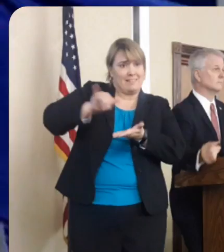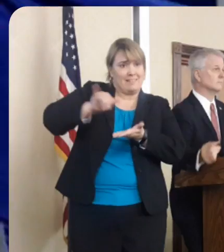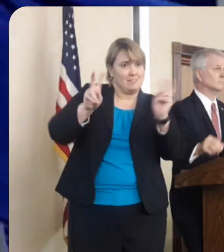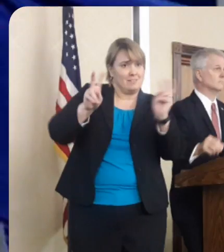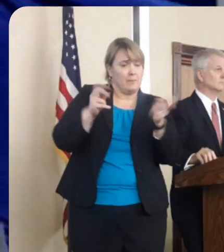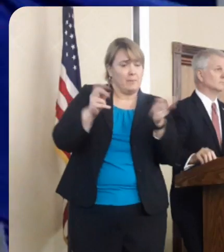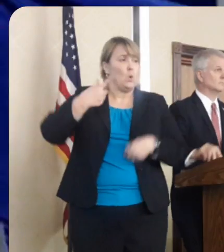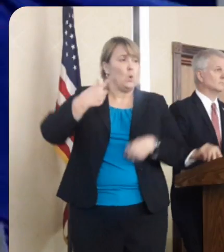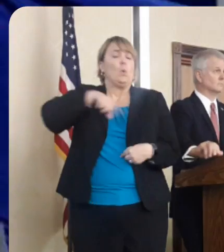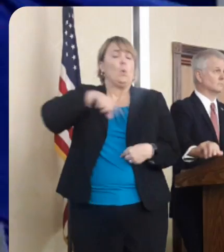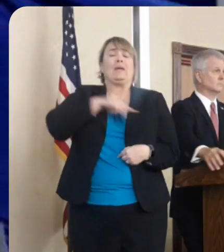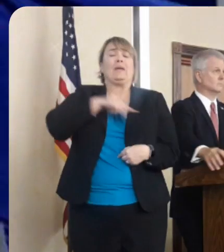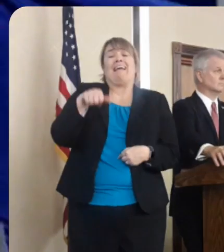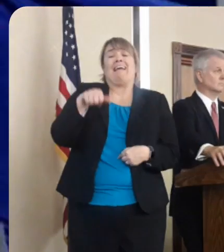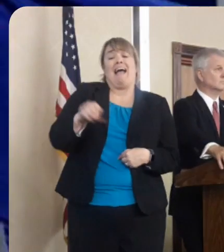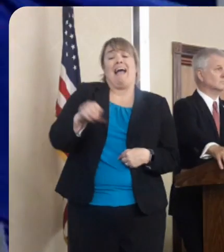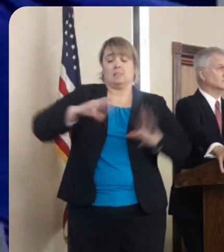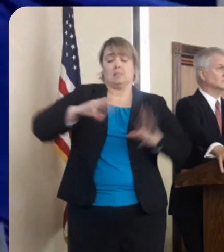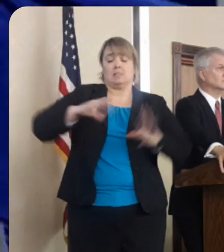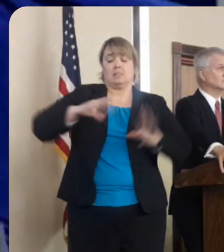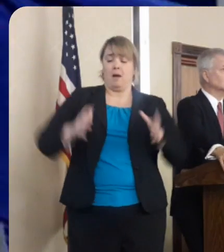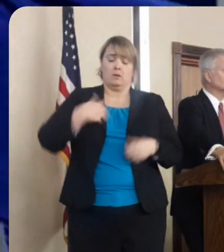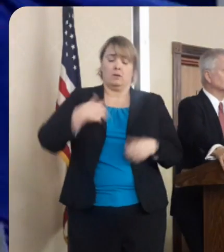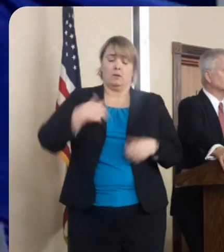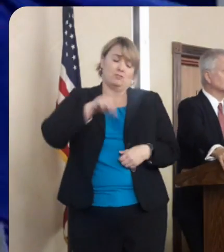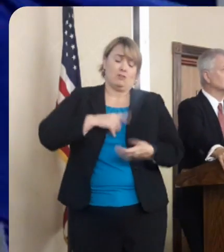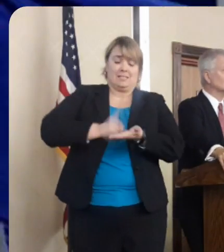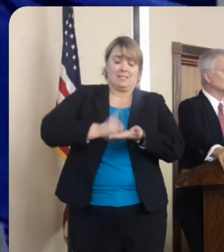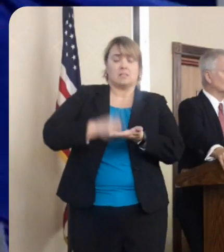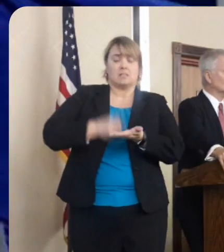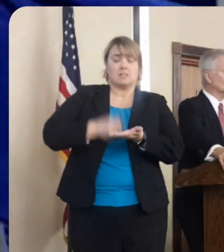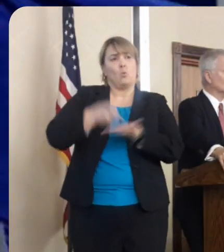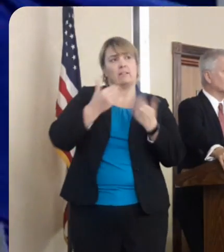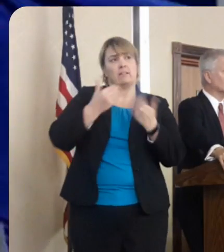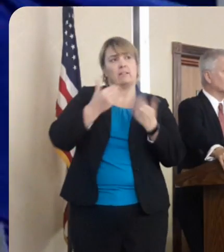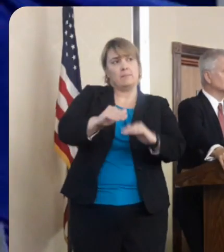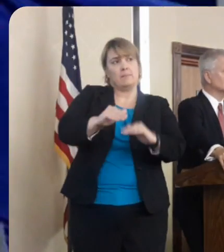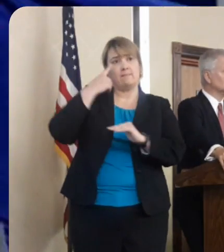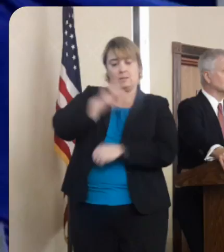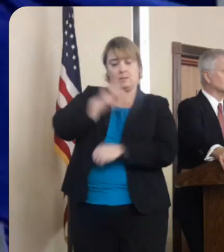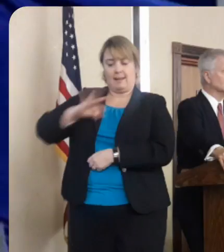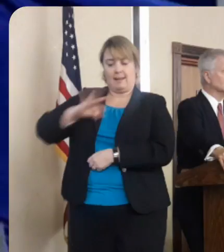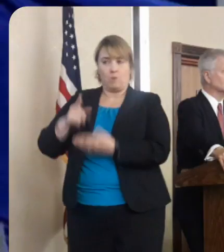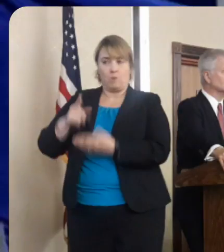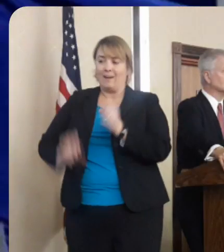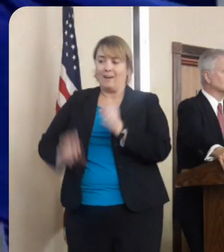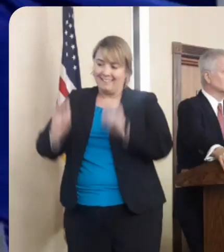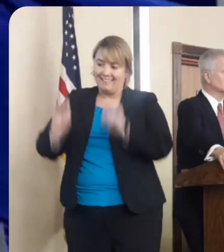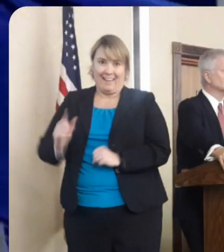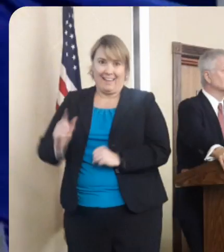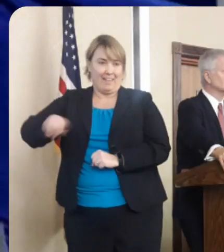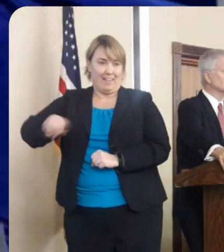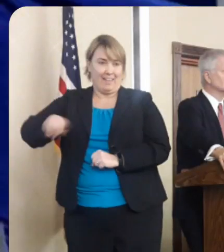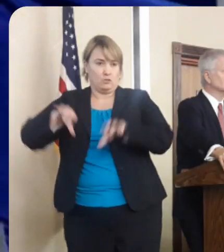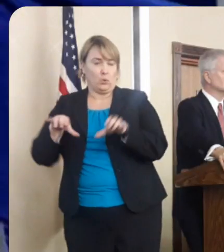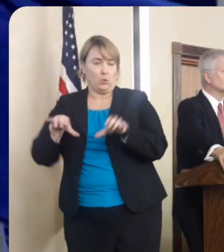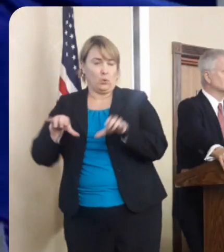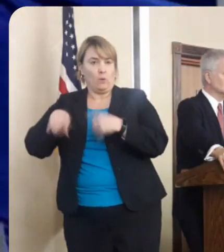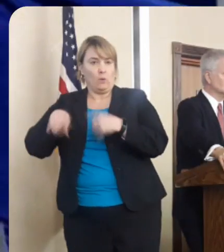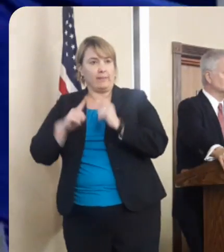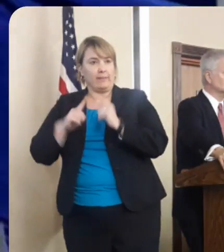what should be the limits of what staff can do when they are elected to represent their